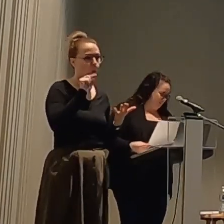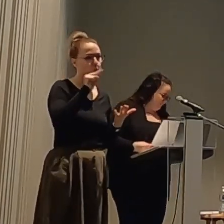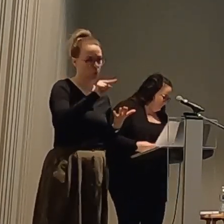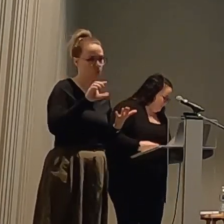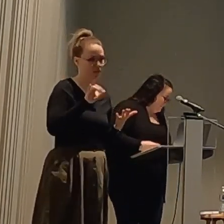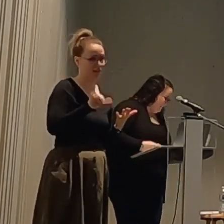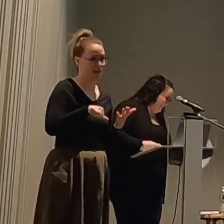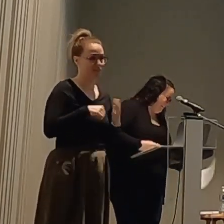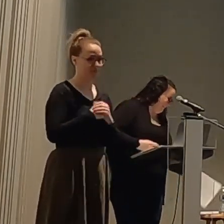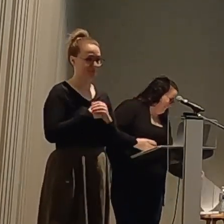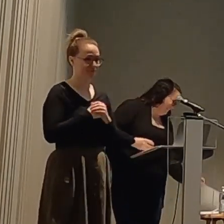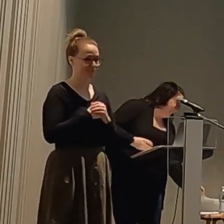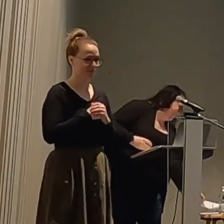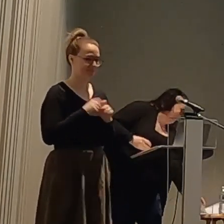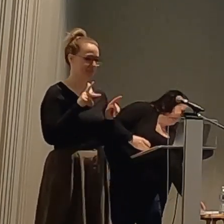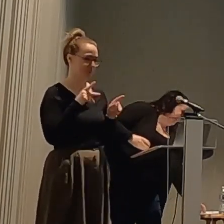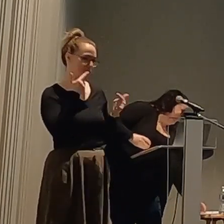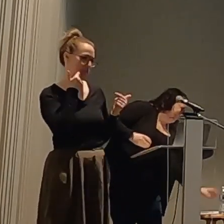did."